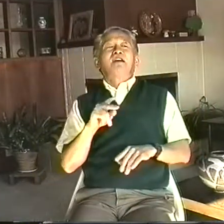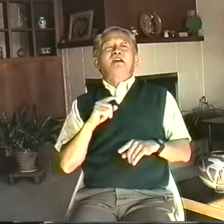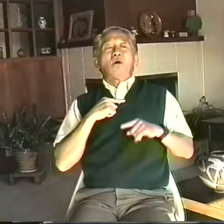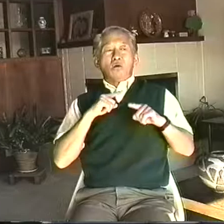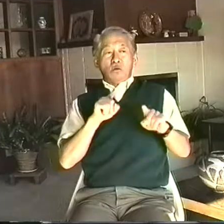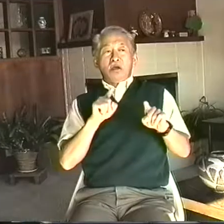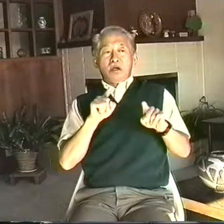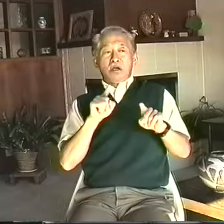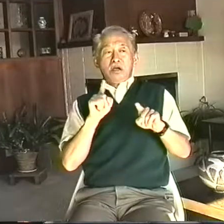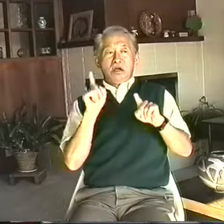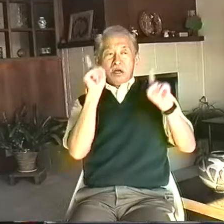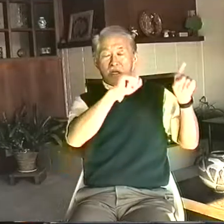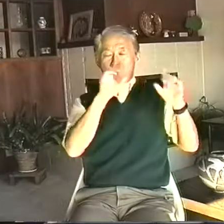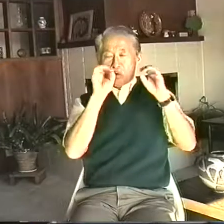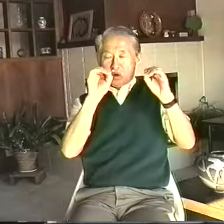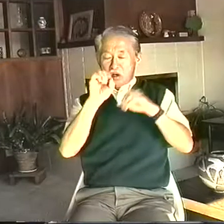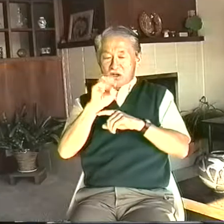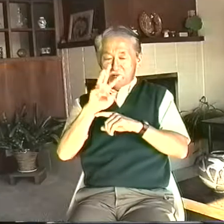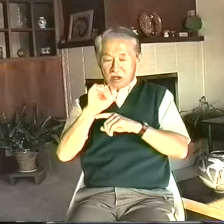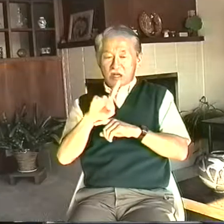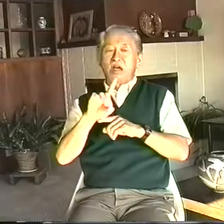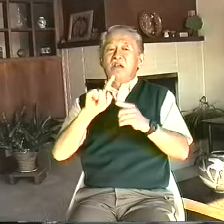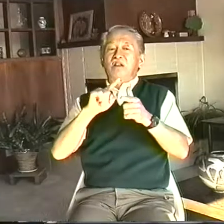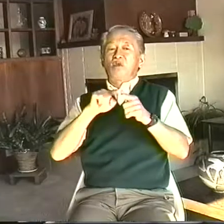not find this out until much later when I became a trustee for his estate.